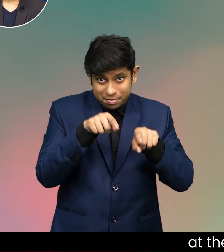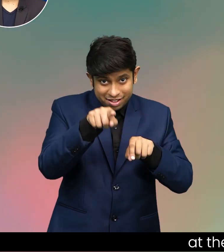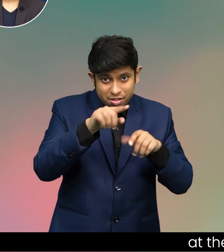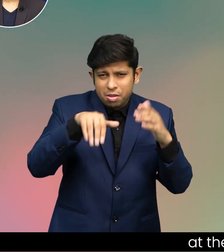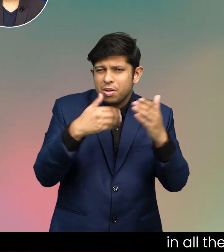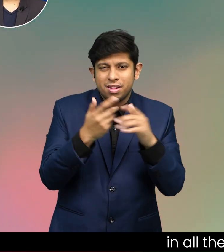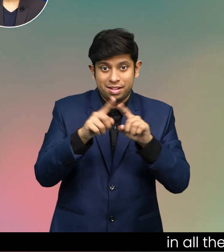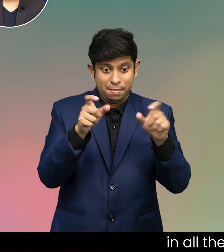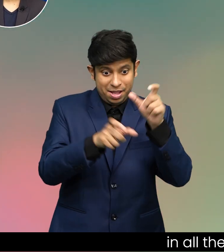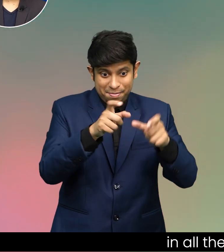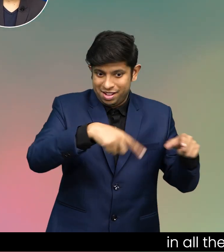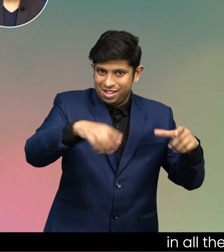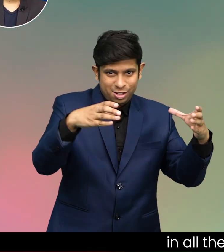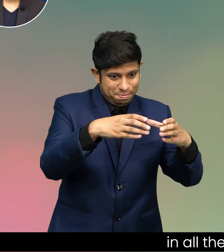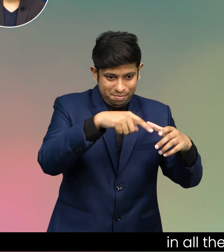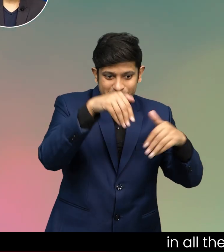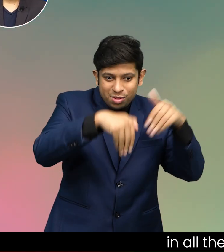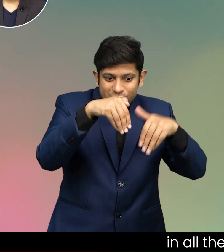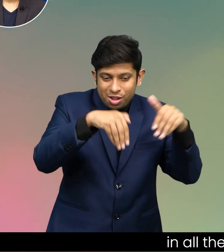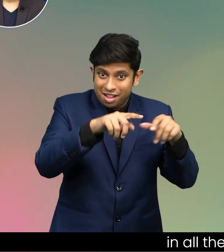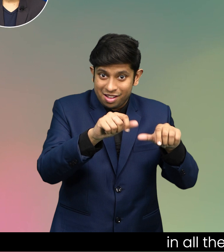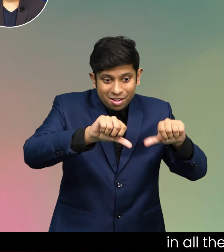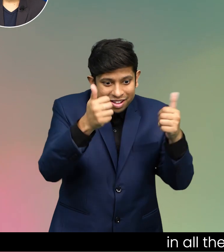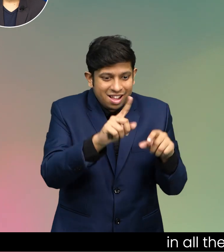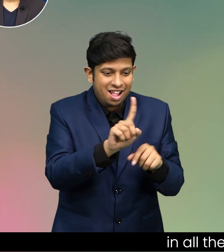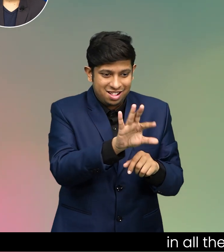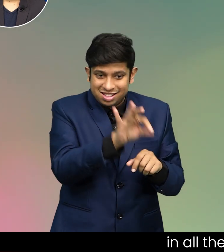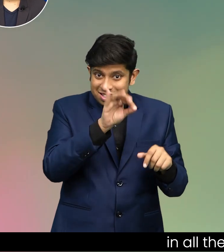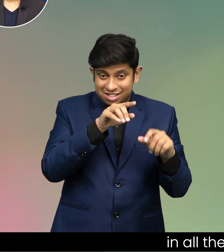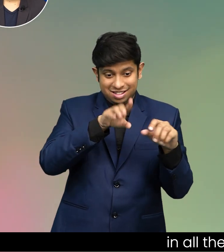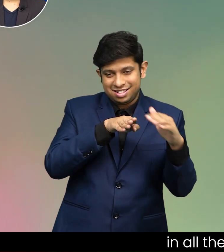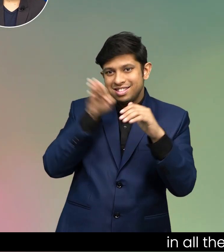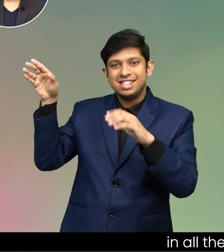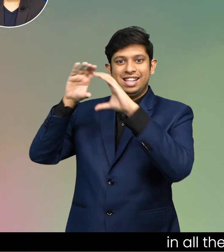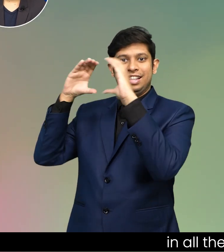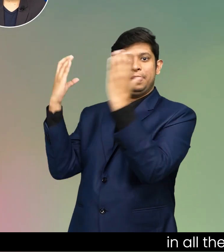the same time in all the constituencies.